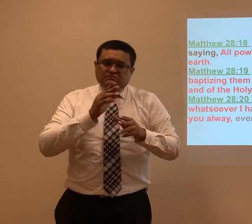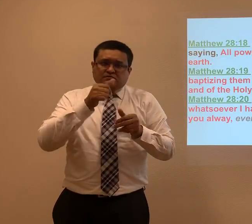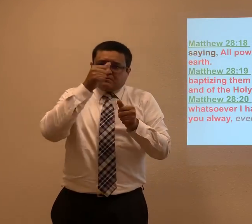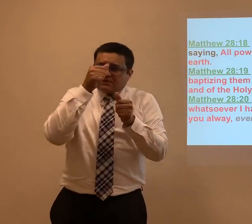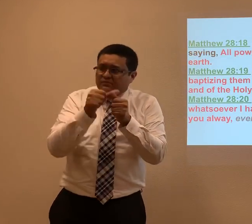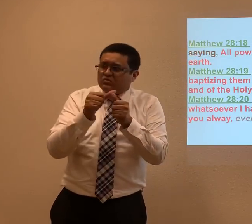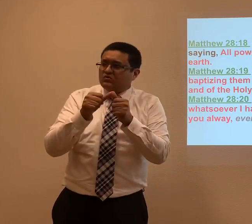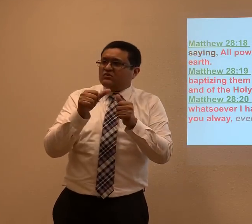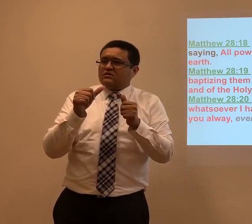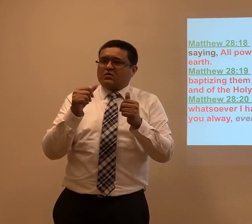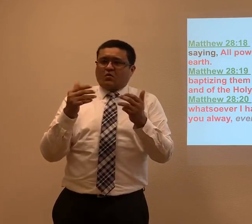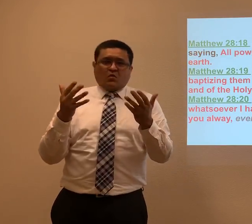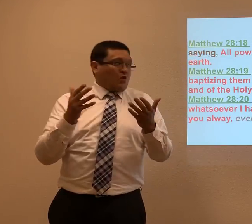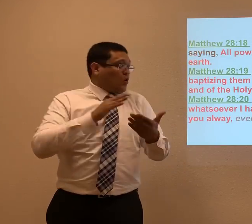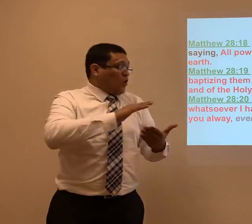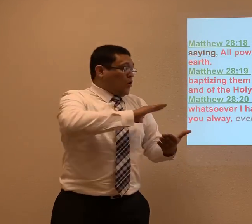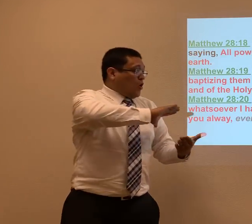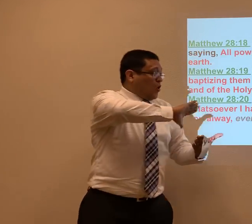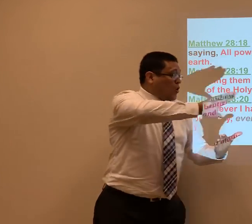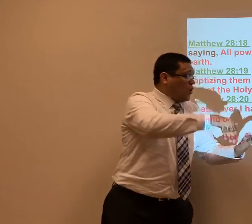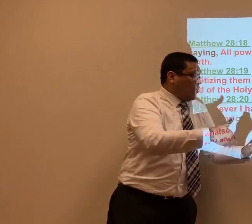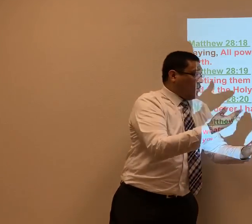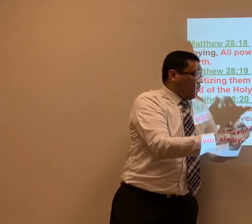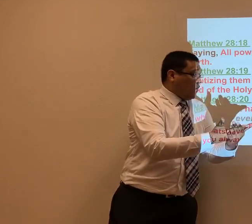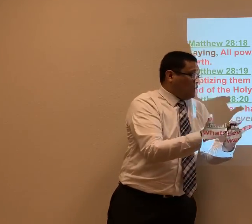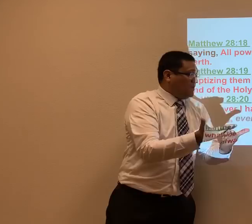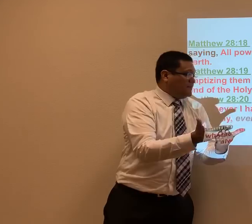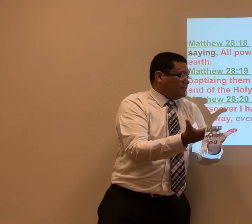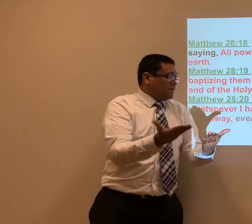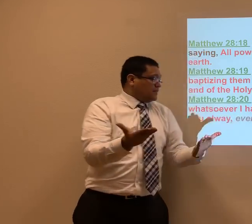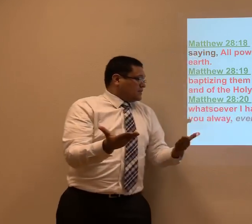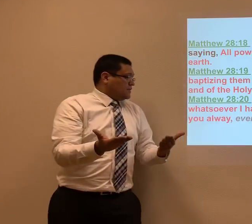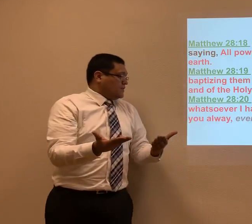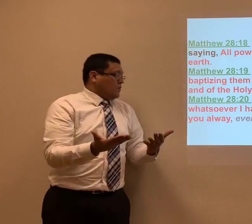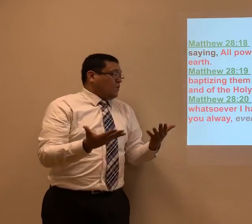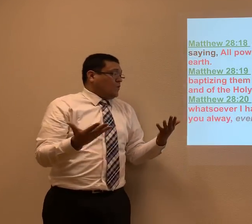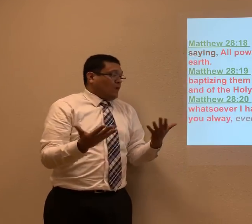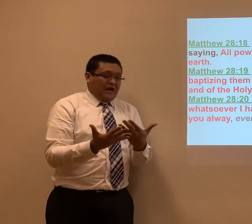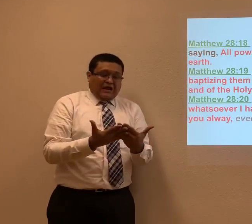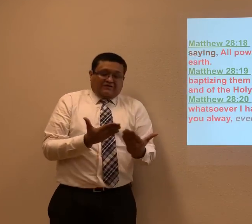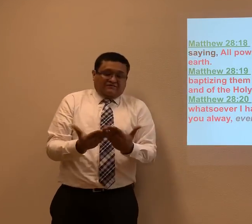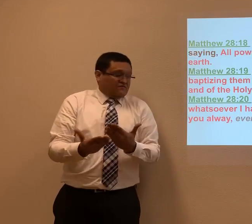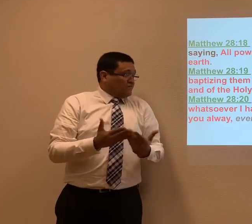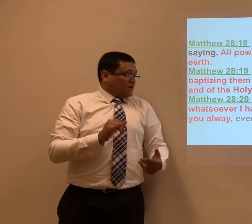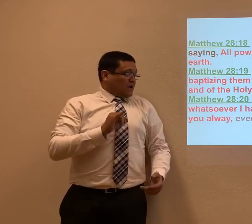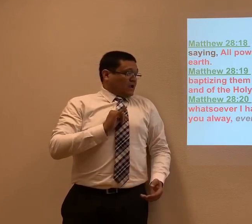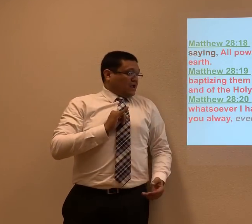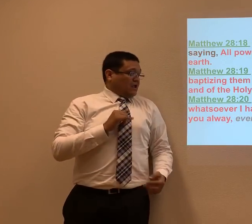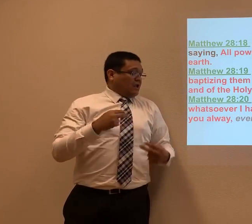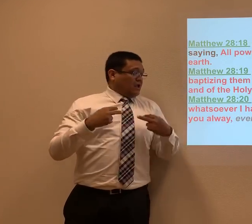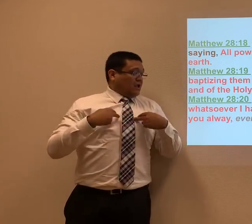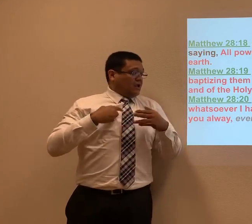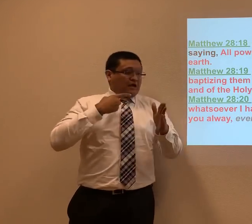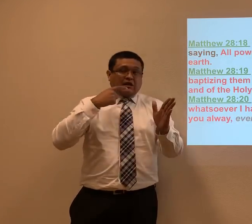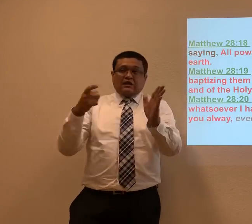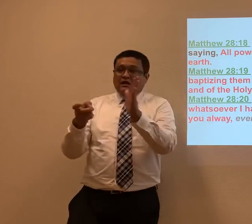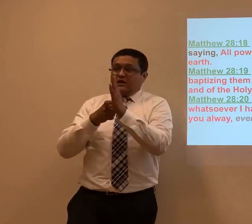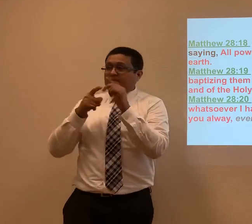things, being careful, observing all things whatsoever I have commanded